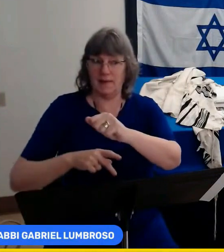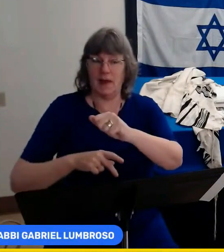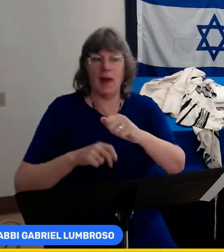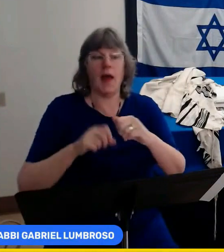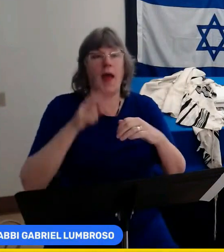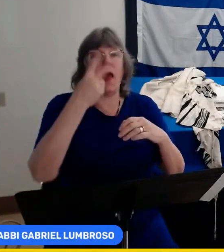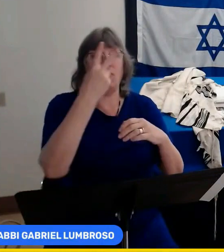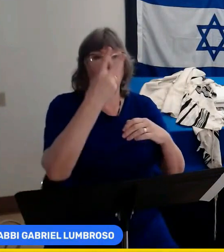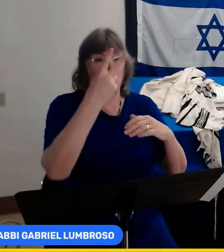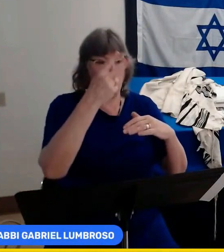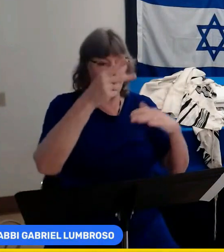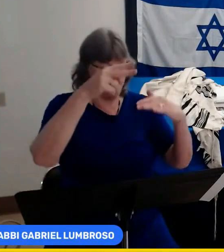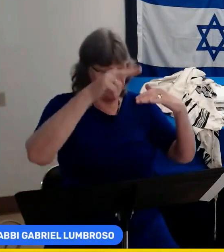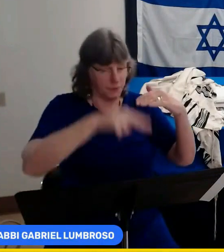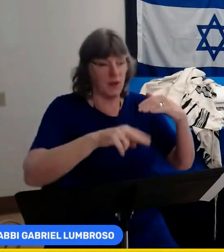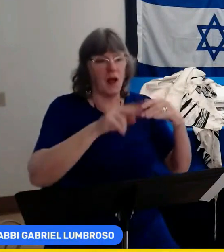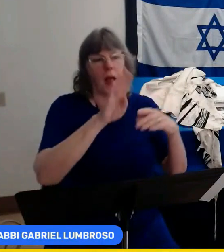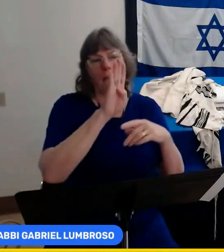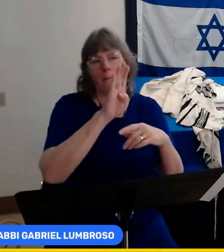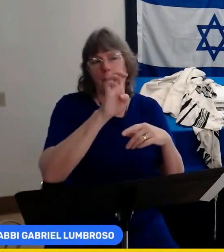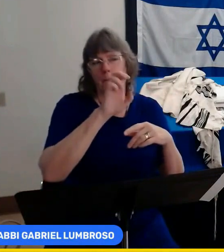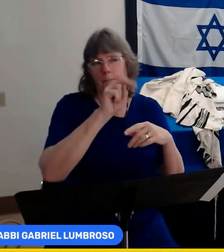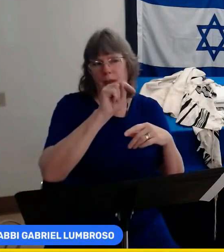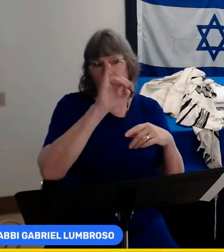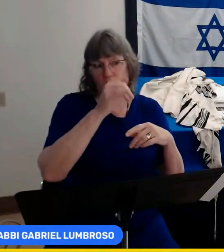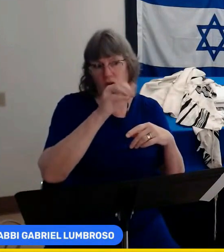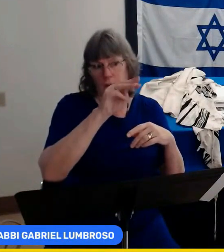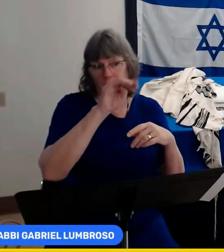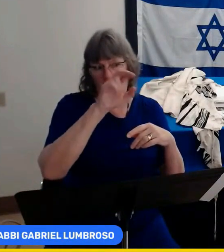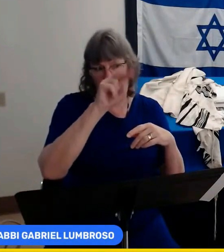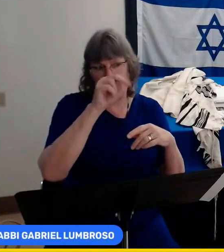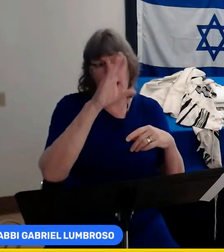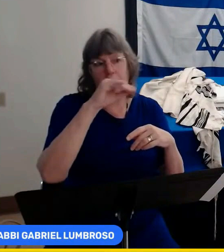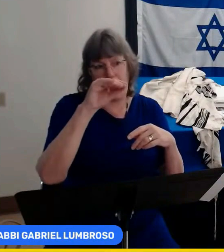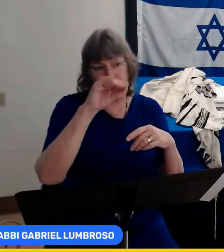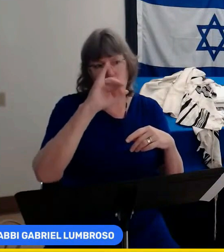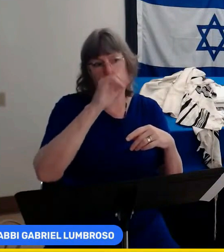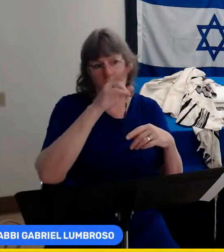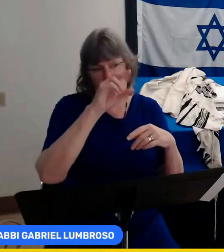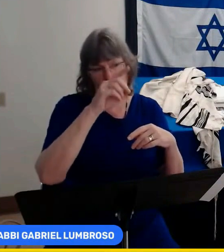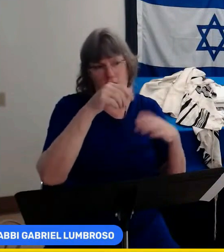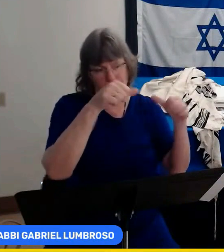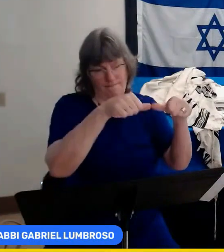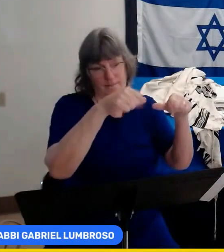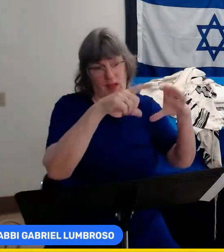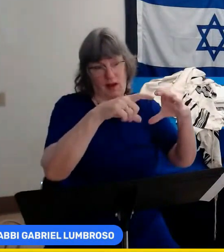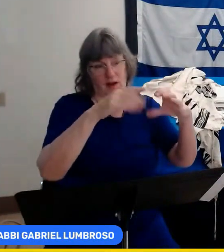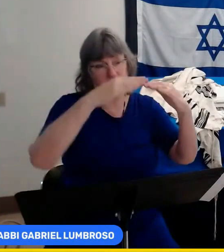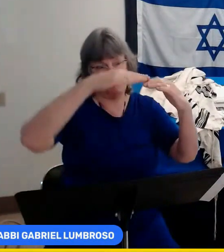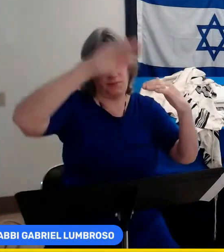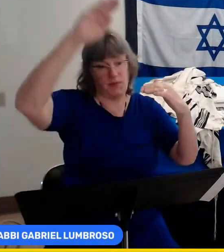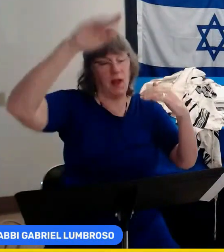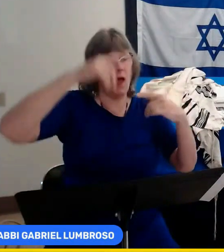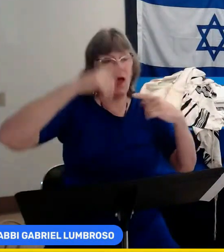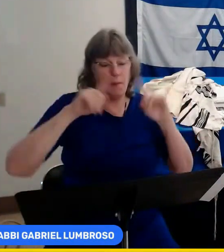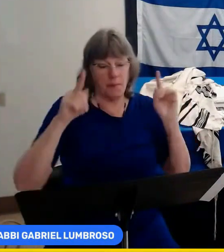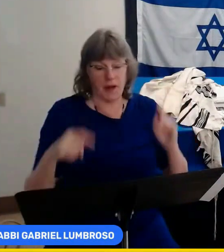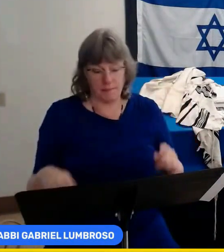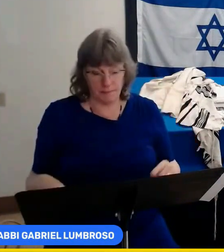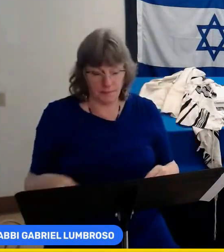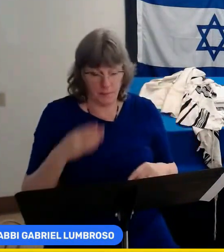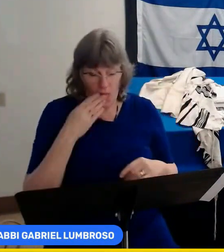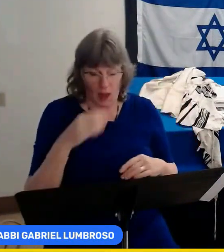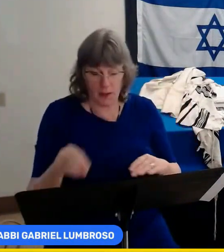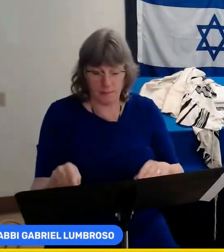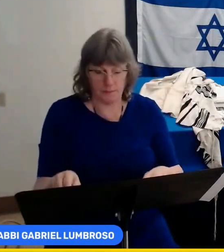Yeah. But how, what did he say again? I will show favor to whomever I will. I will display